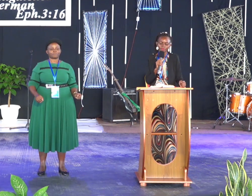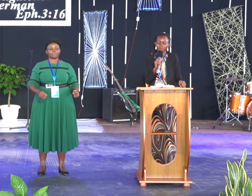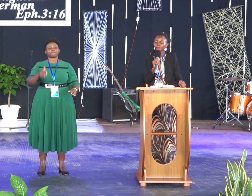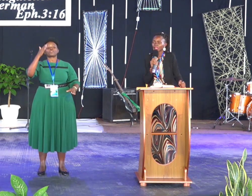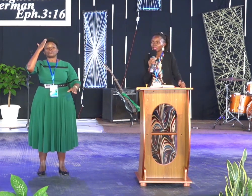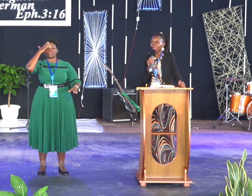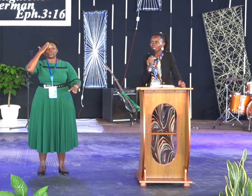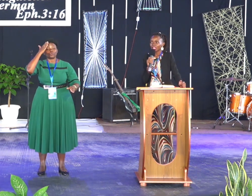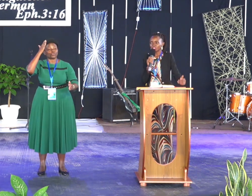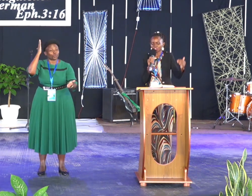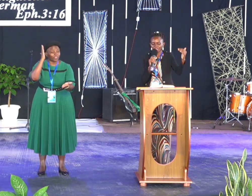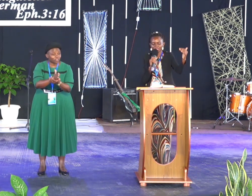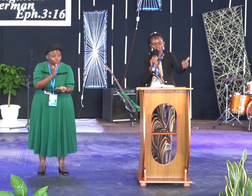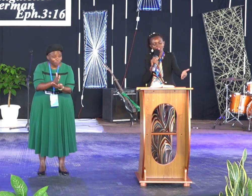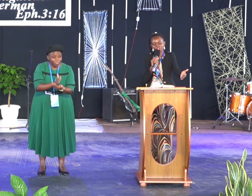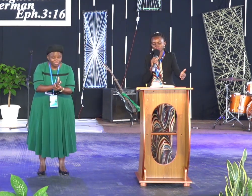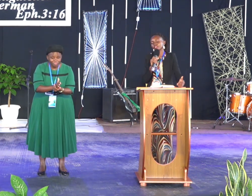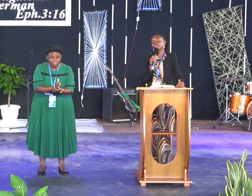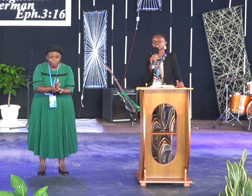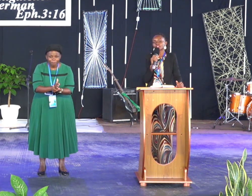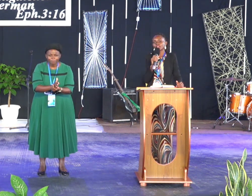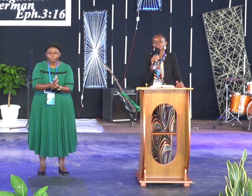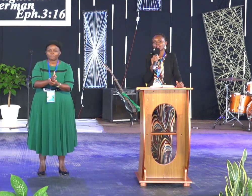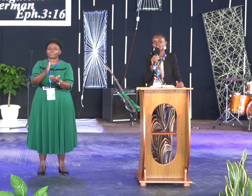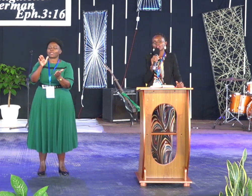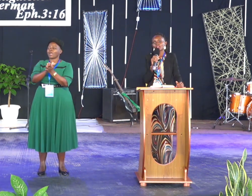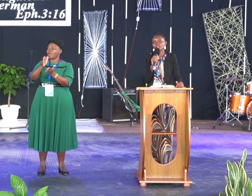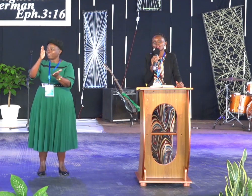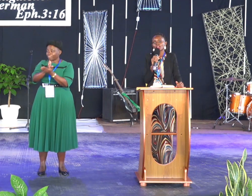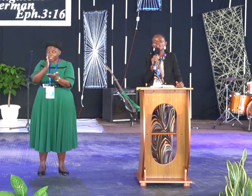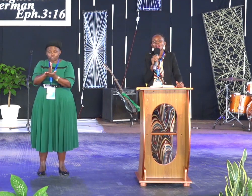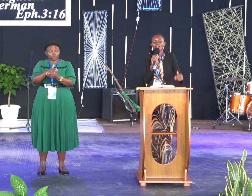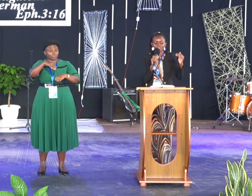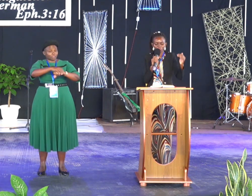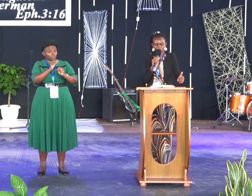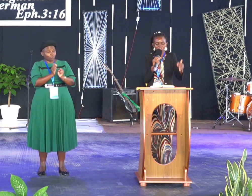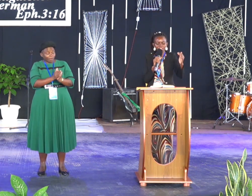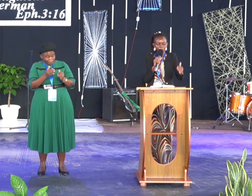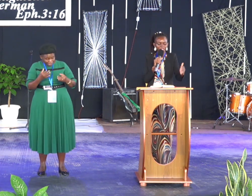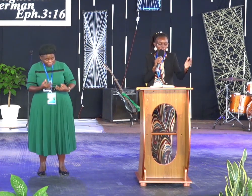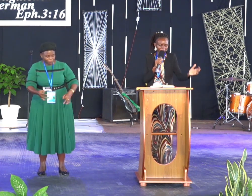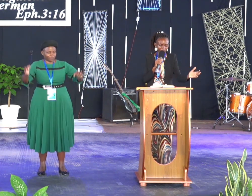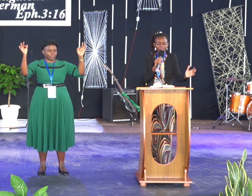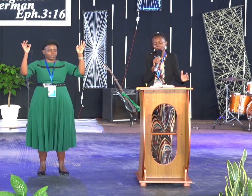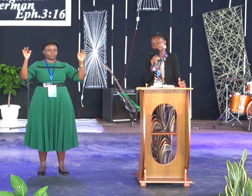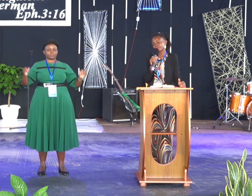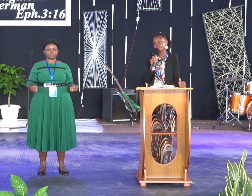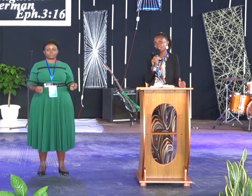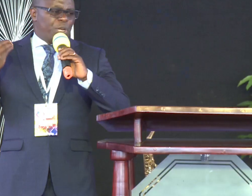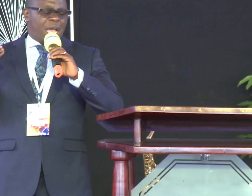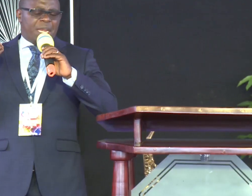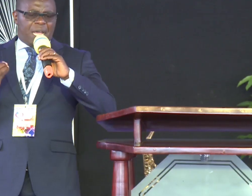Mujja kumanya amazima. You shall know the truth. Na amazima gajja bafule baddembe. And the truth shall make you free.